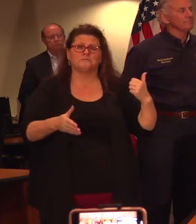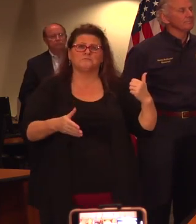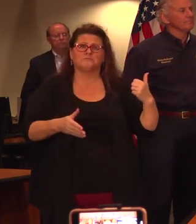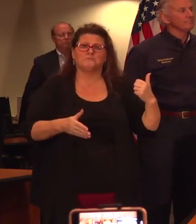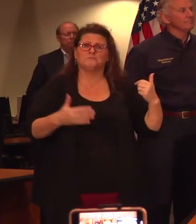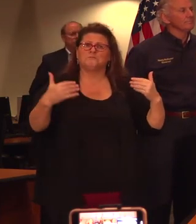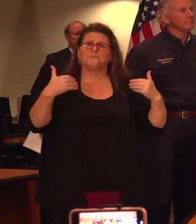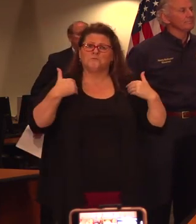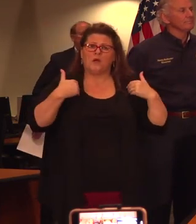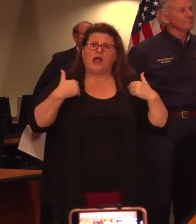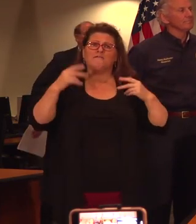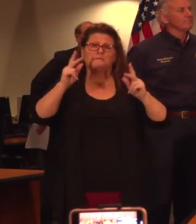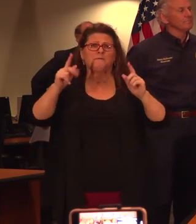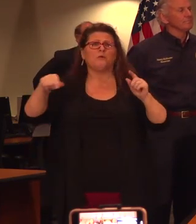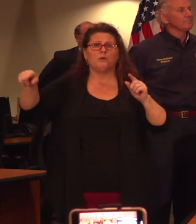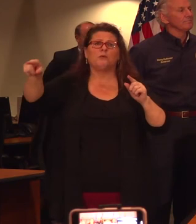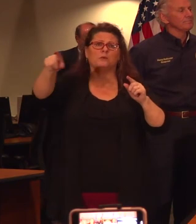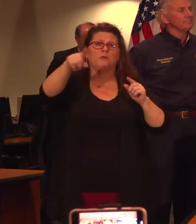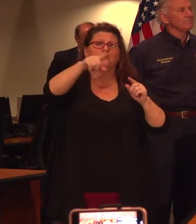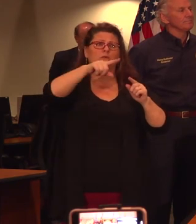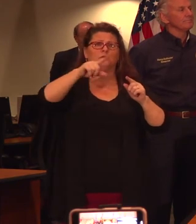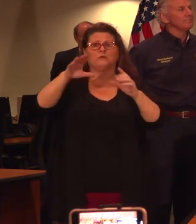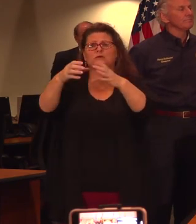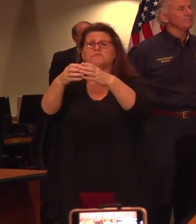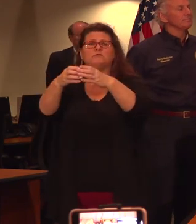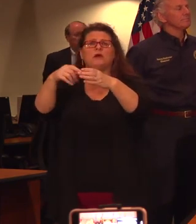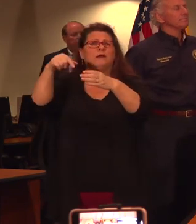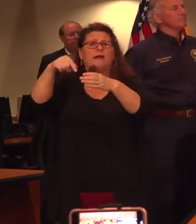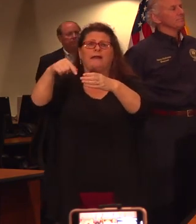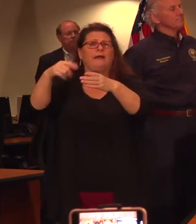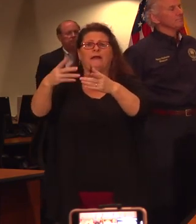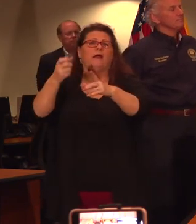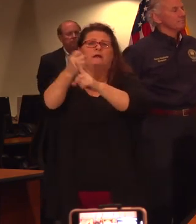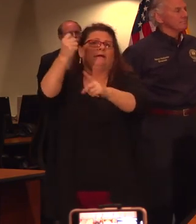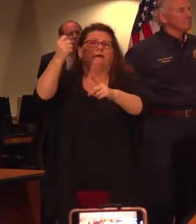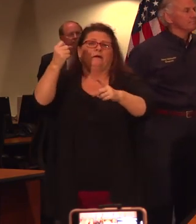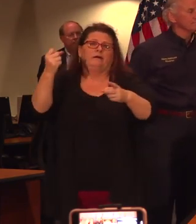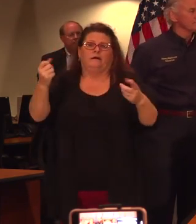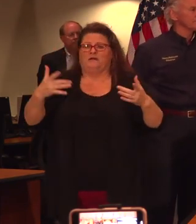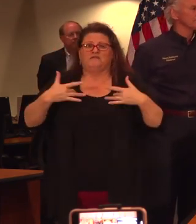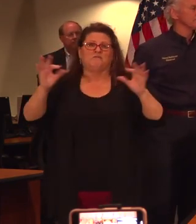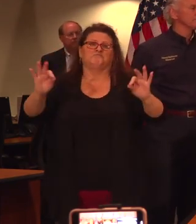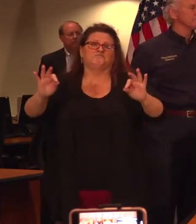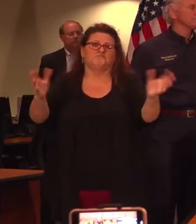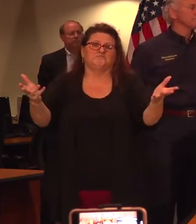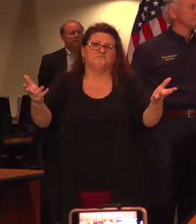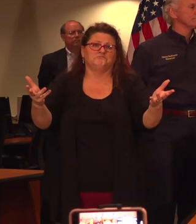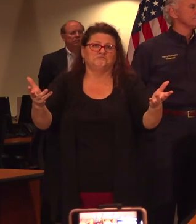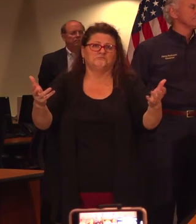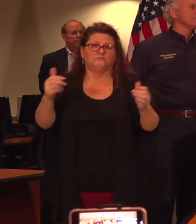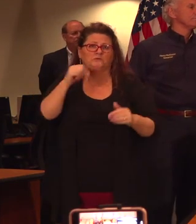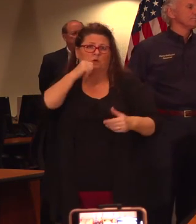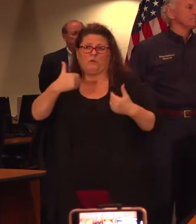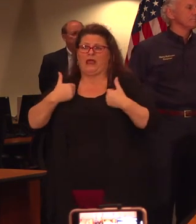our population who will ultimately be immune. We don't have a test yet to